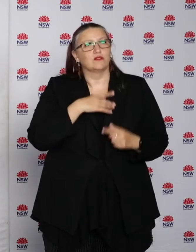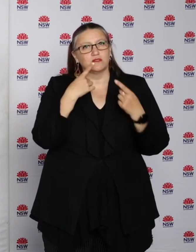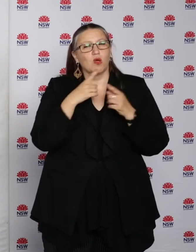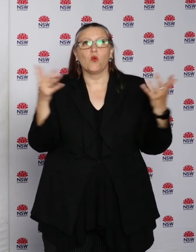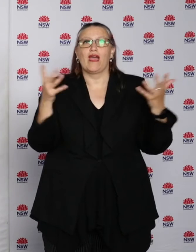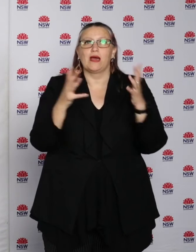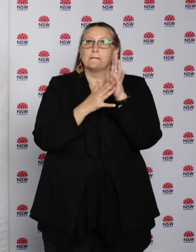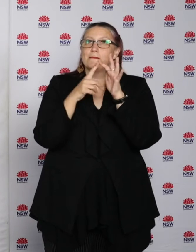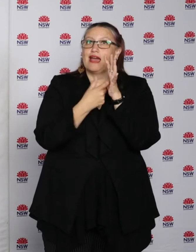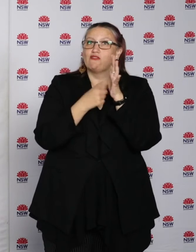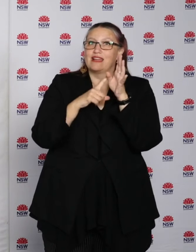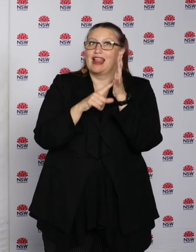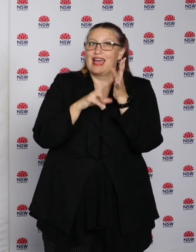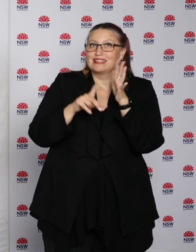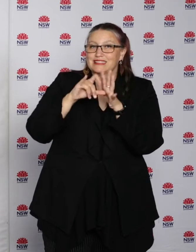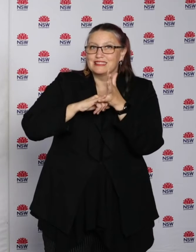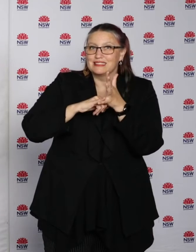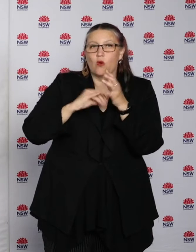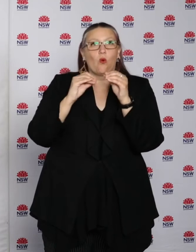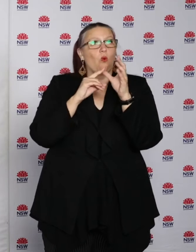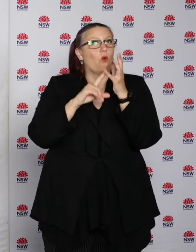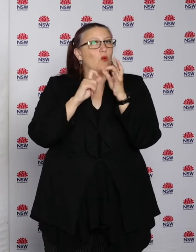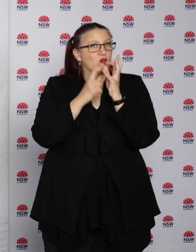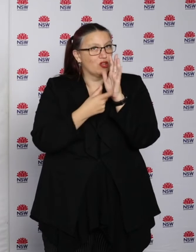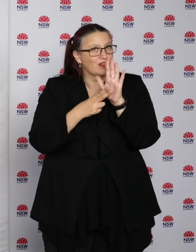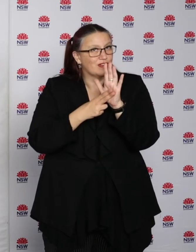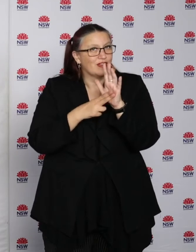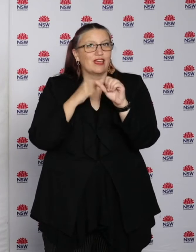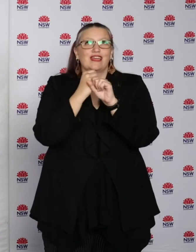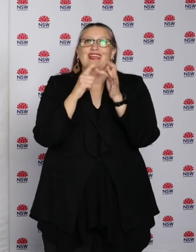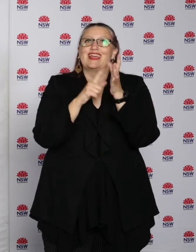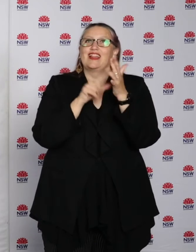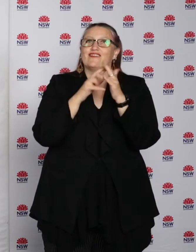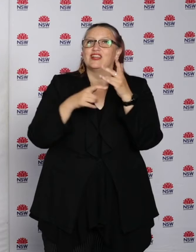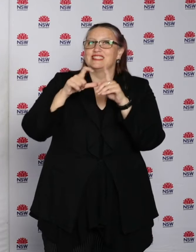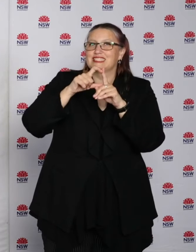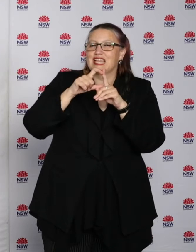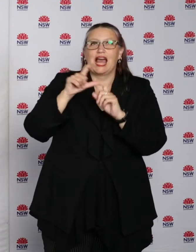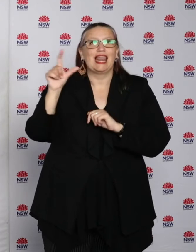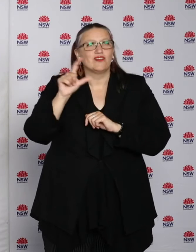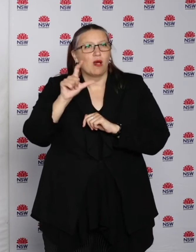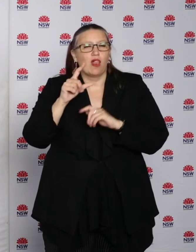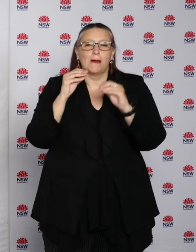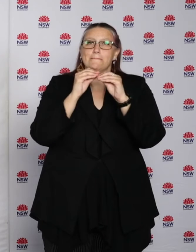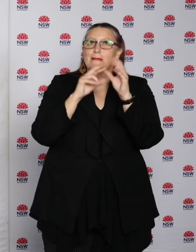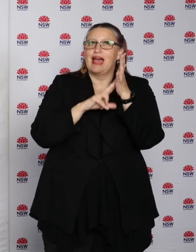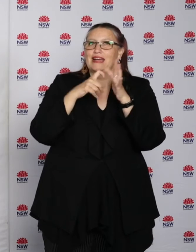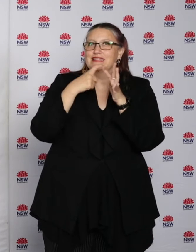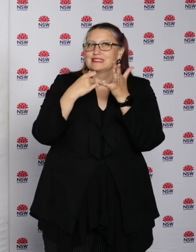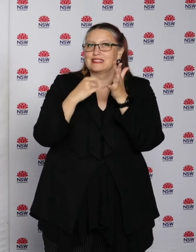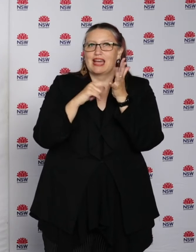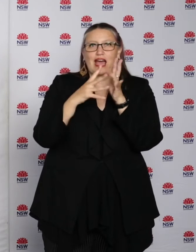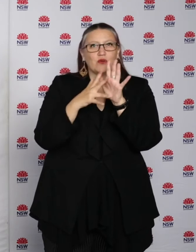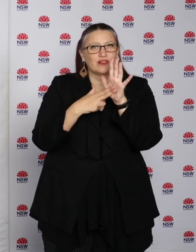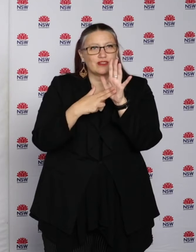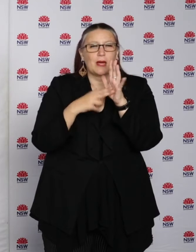were Merrylands, Auburn, Guildford, Liverpool, Bankstown, Greenacre and Punchbowl. But no matter where